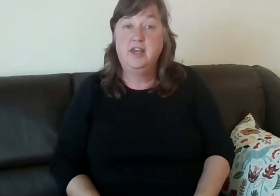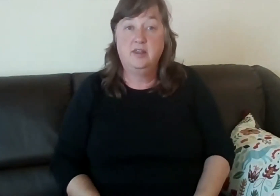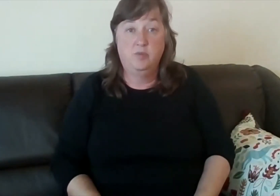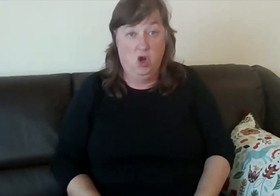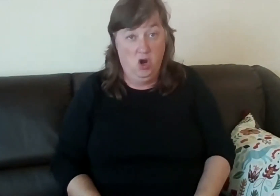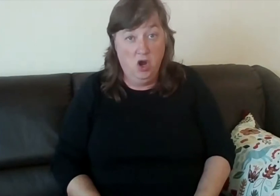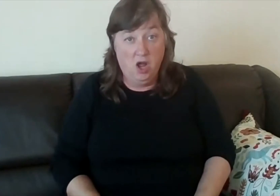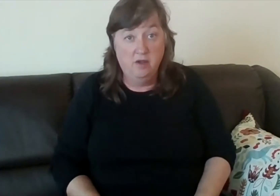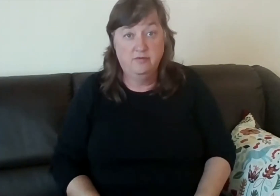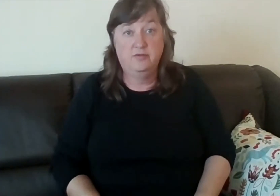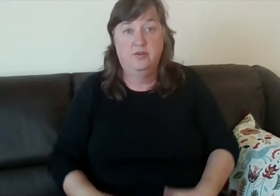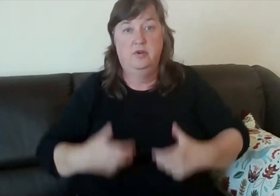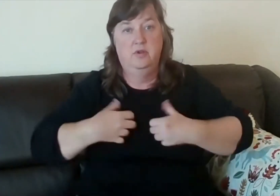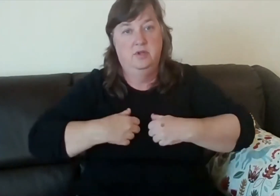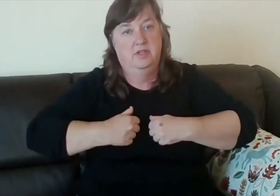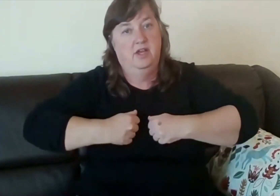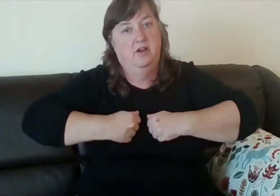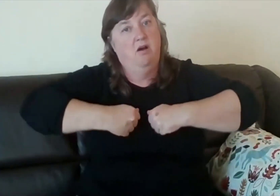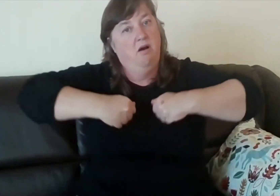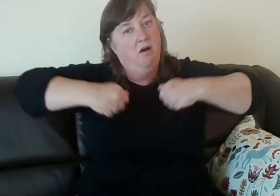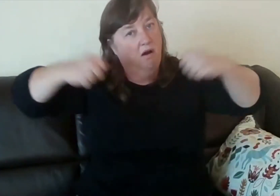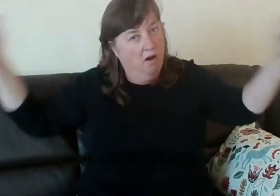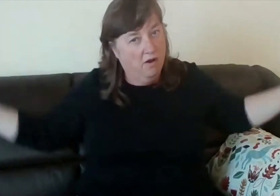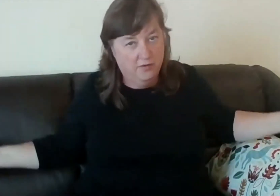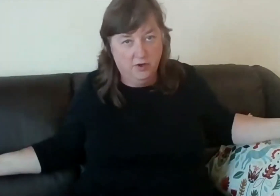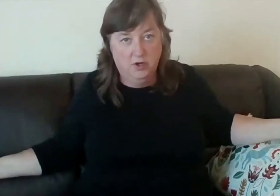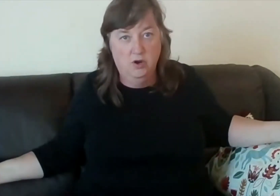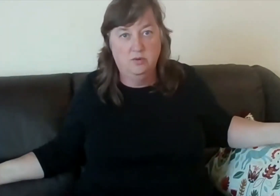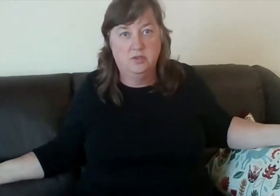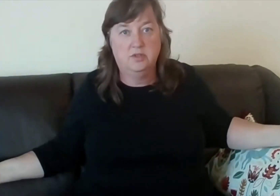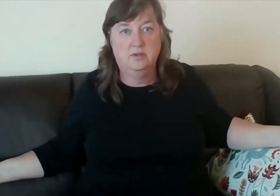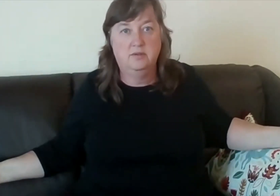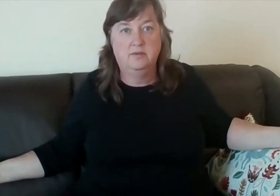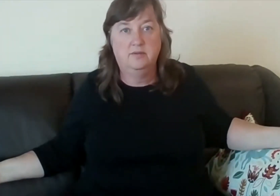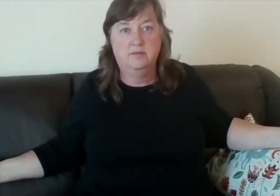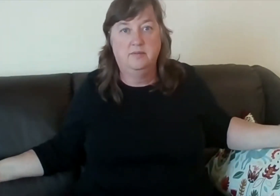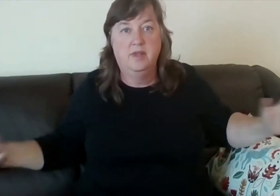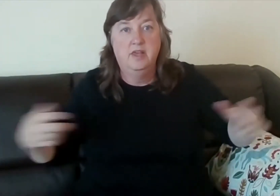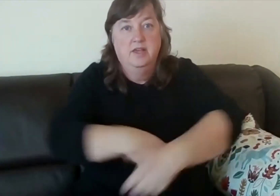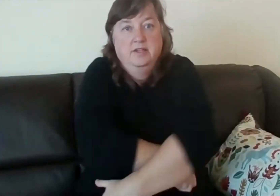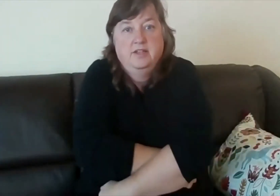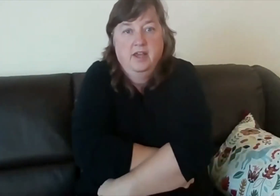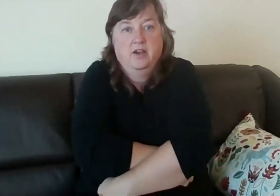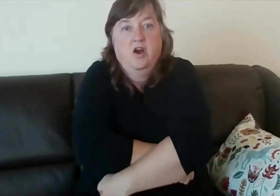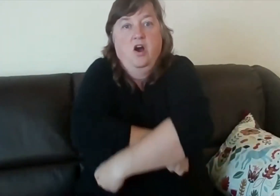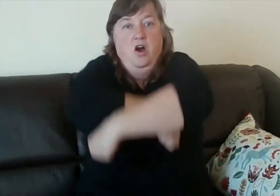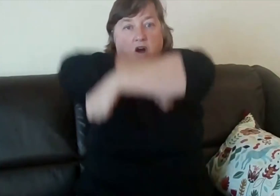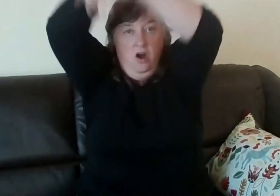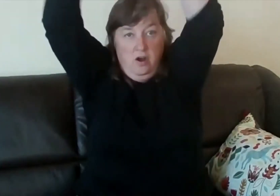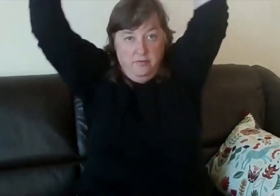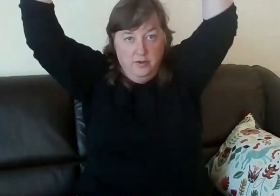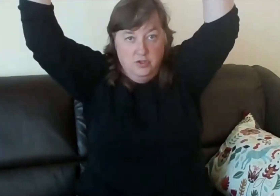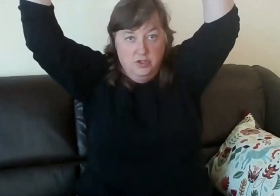them off, take off your coat, take off your